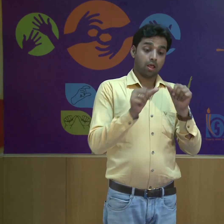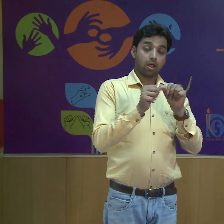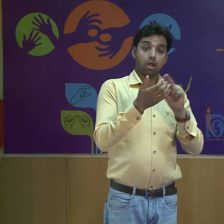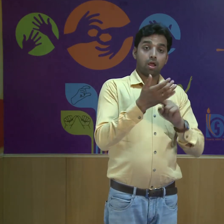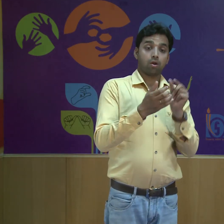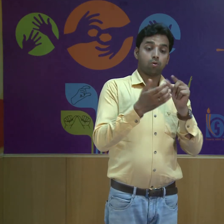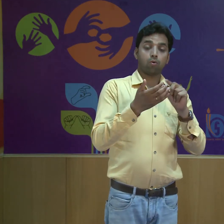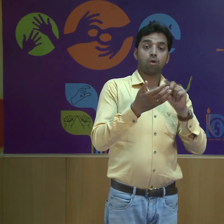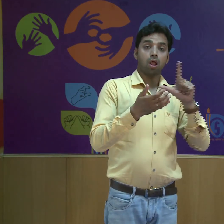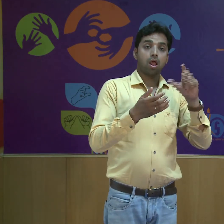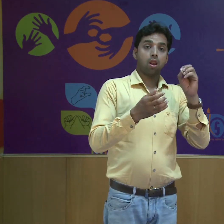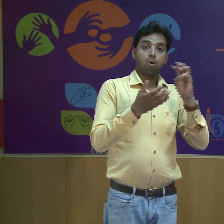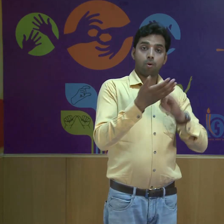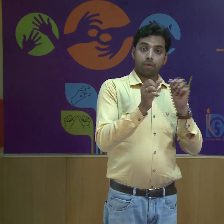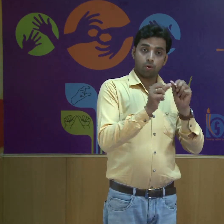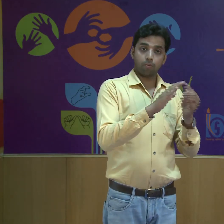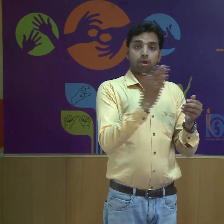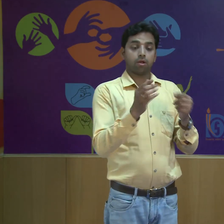Anuloma and Pratiloma form of marriage